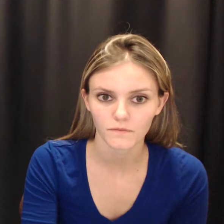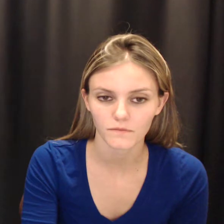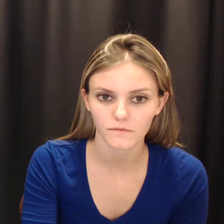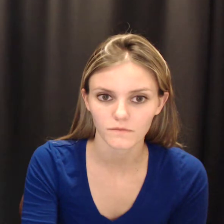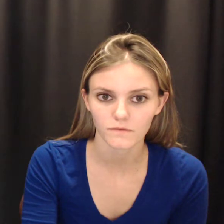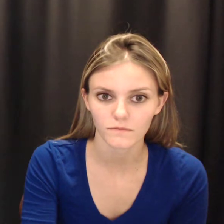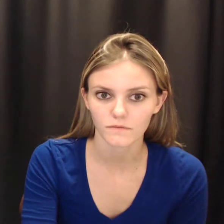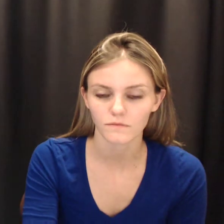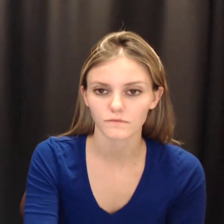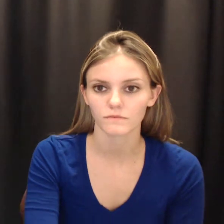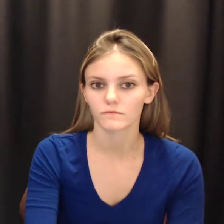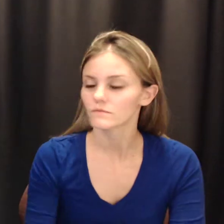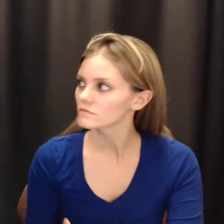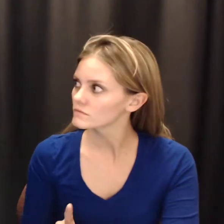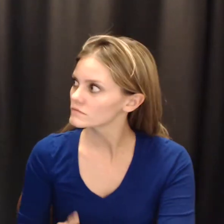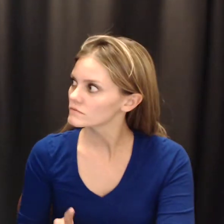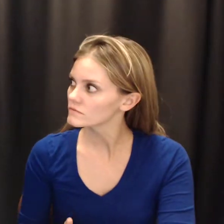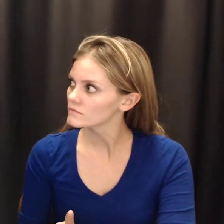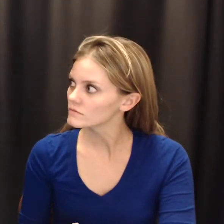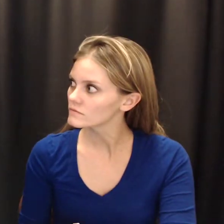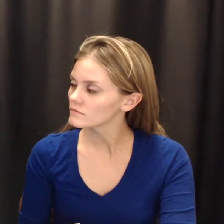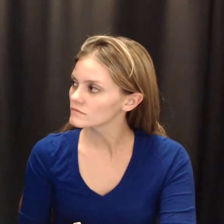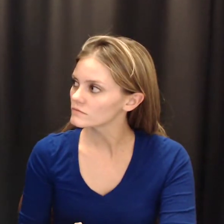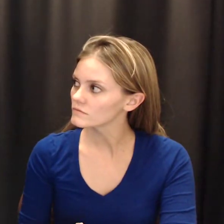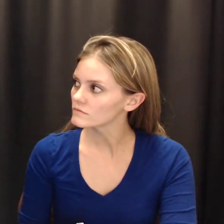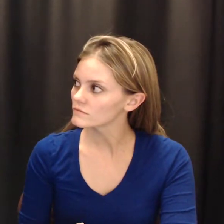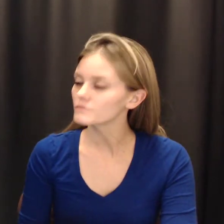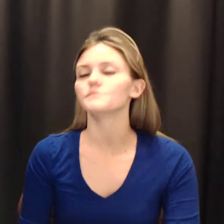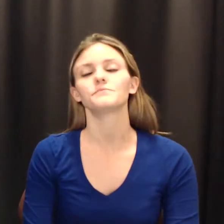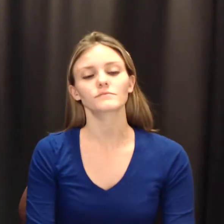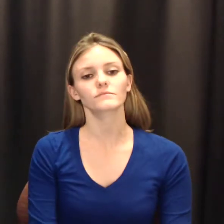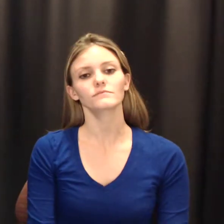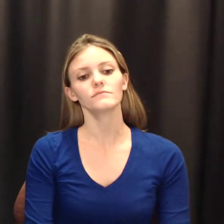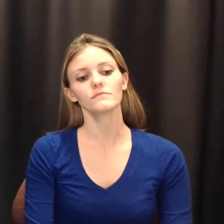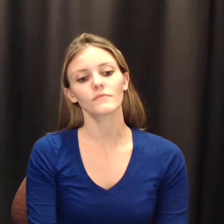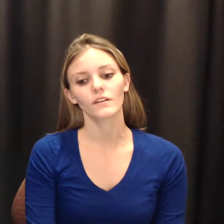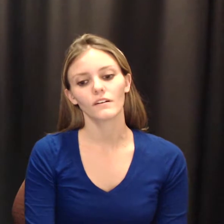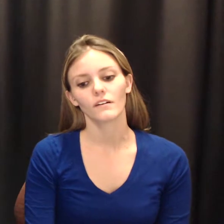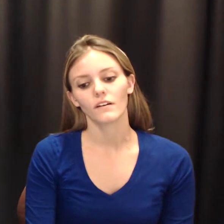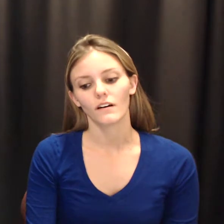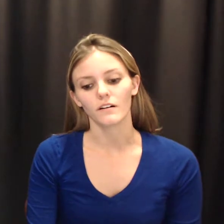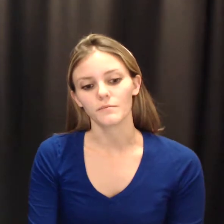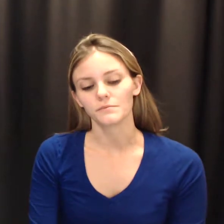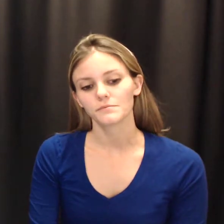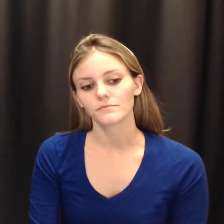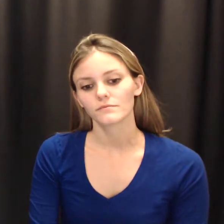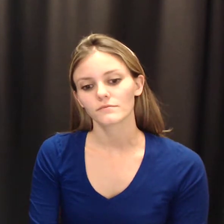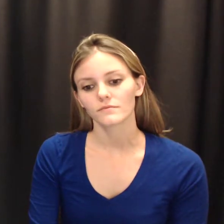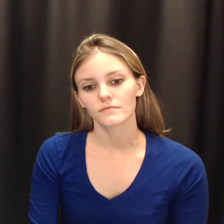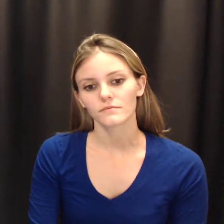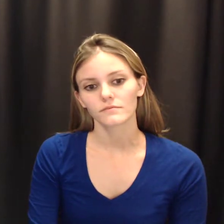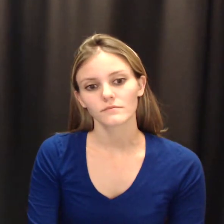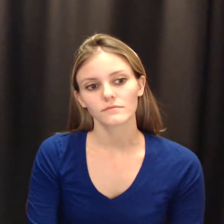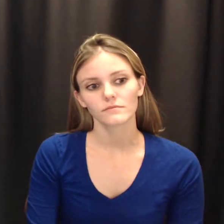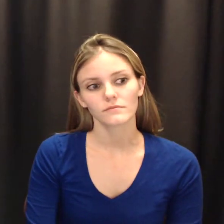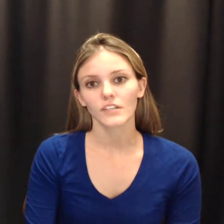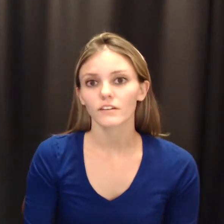Okay. When you used that hearing aid in the past, were you able to use it for speech recognition, or was it more for environmental